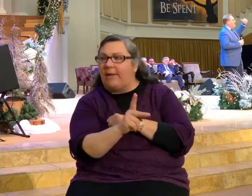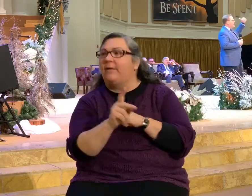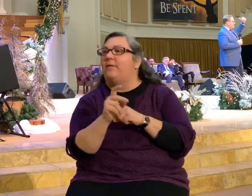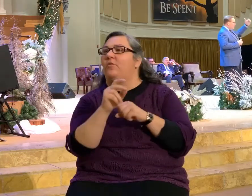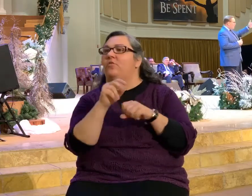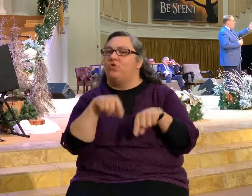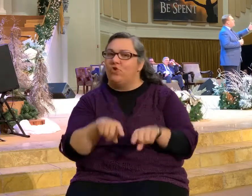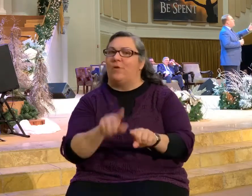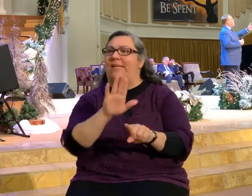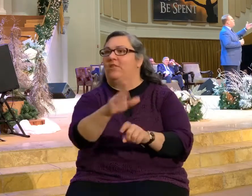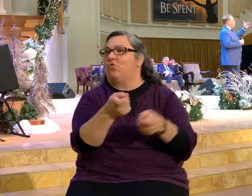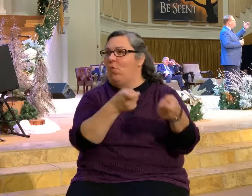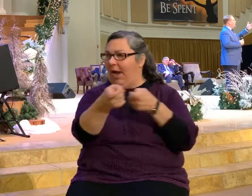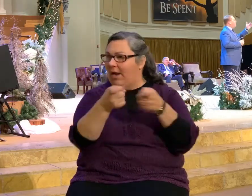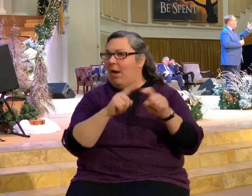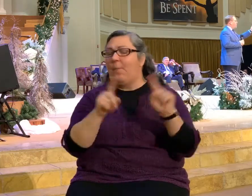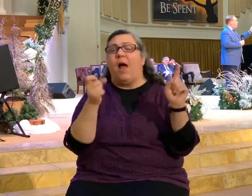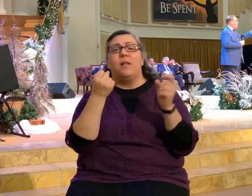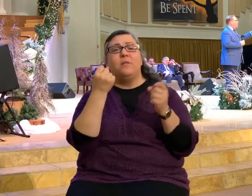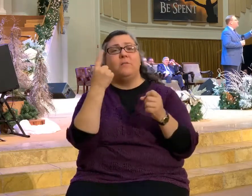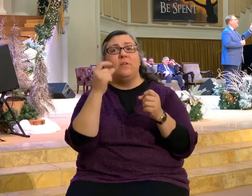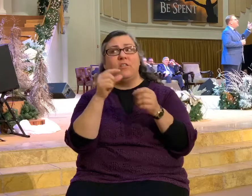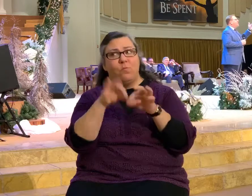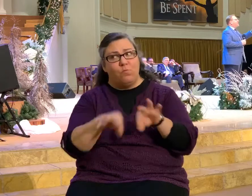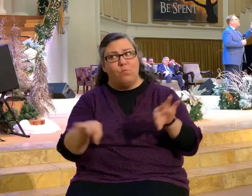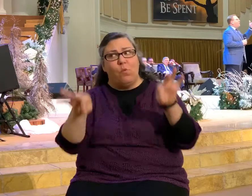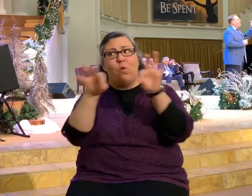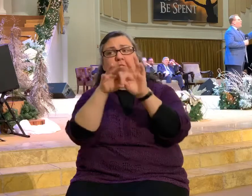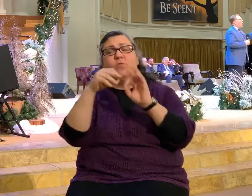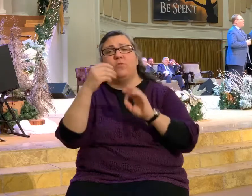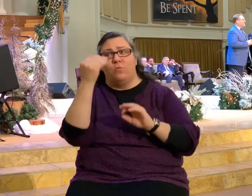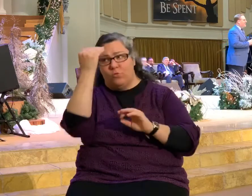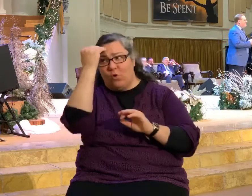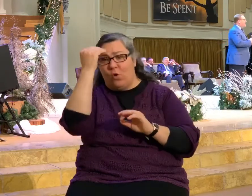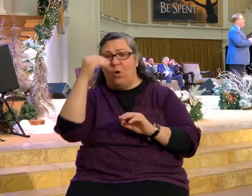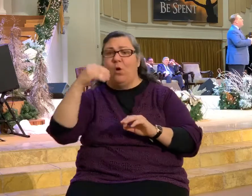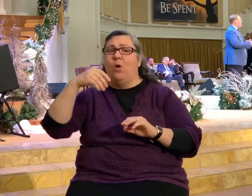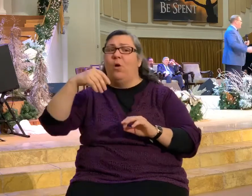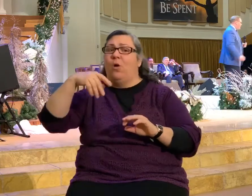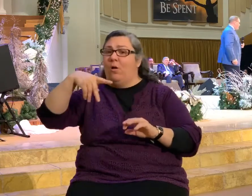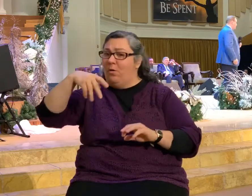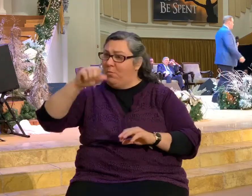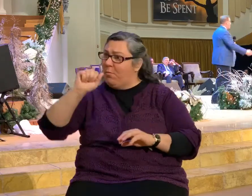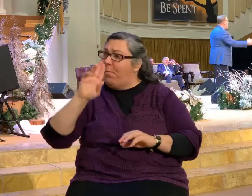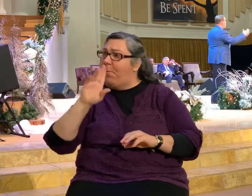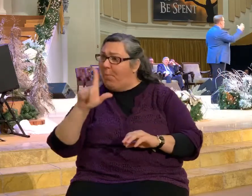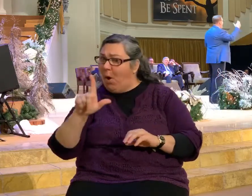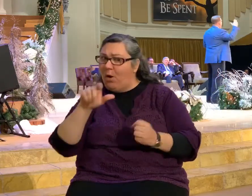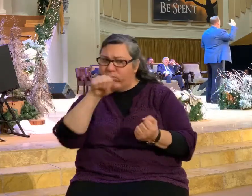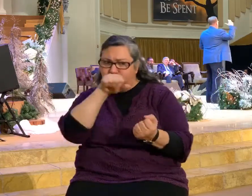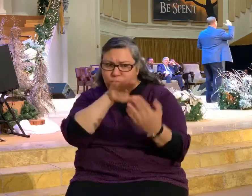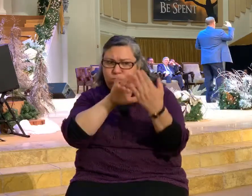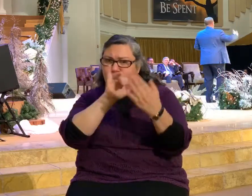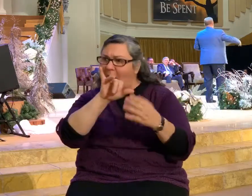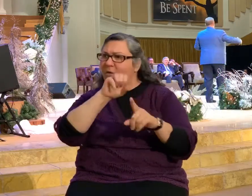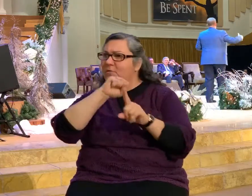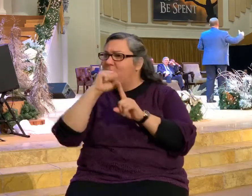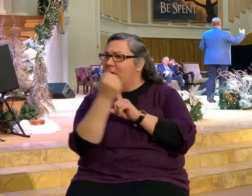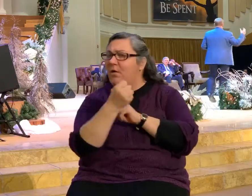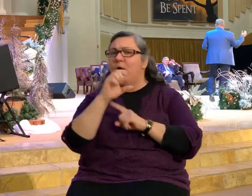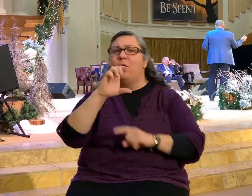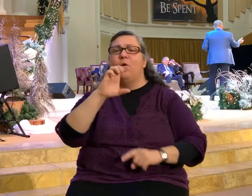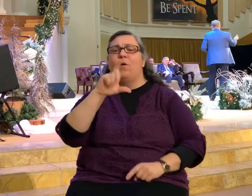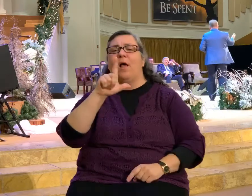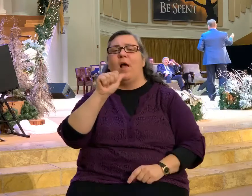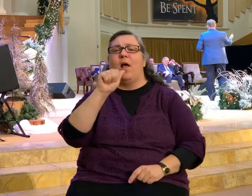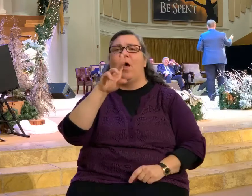this is important to know when you read your book of Romans. That's what Paul is having to deal with. Get the picture. When Claudius